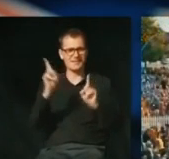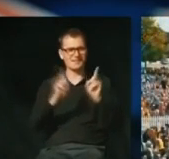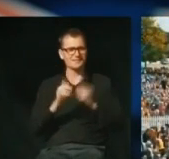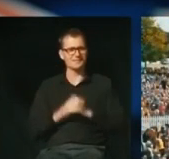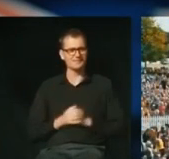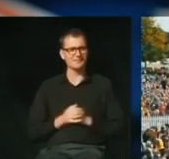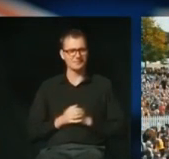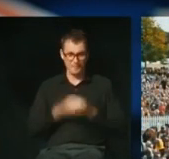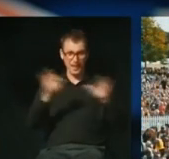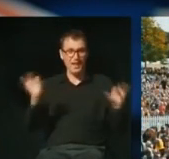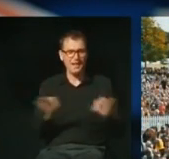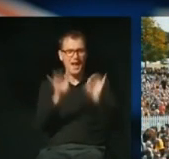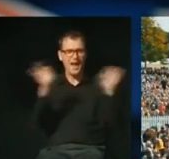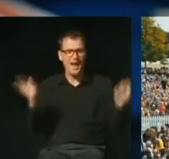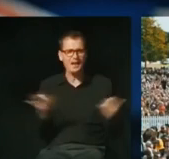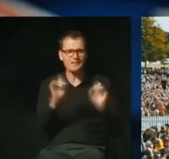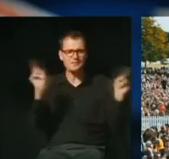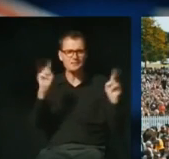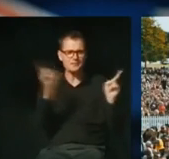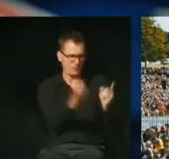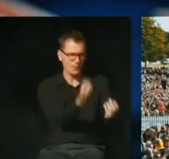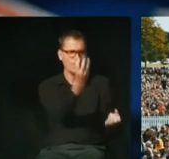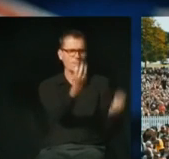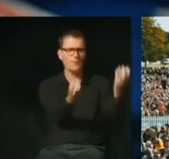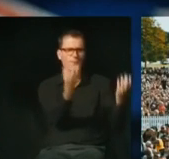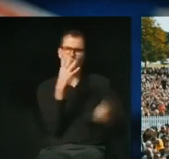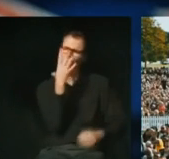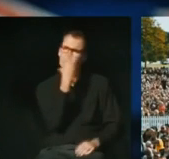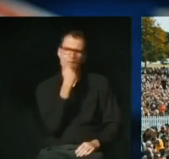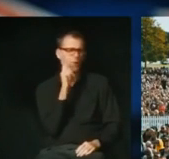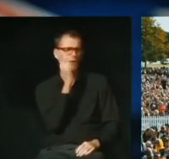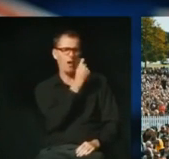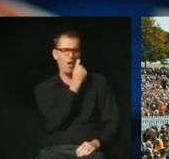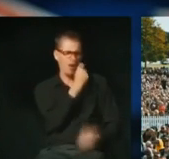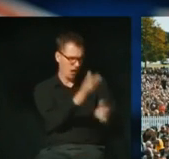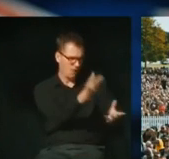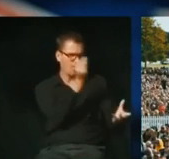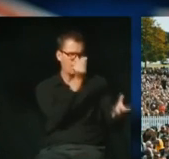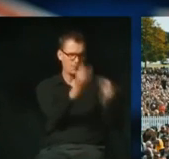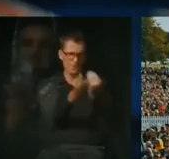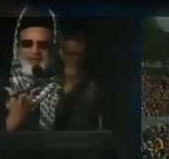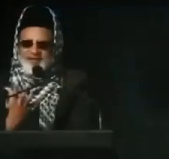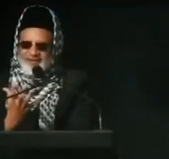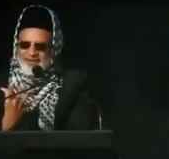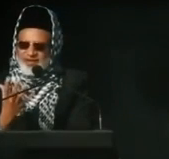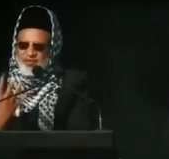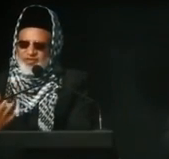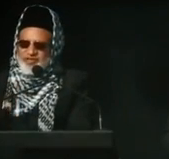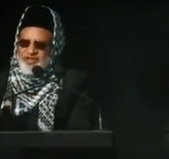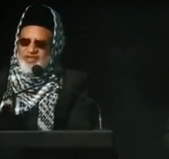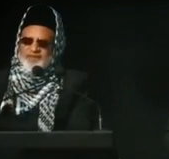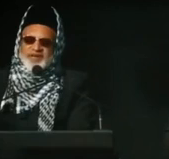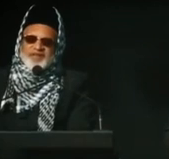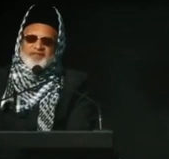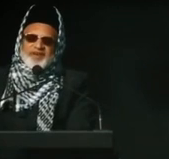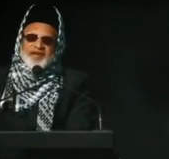in the garden, we see beautiful flowers and we have to learn from it. In the garden,